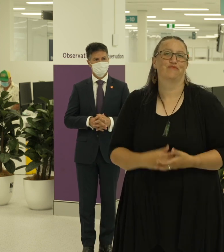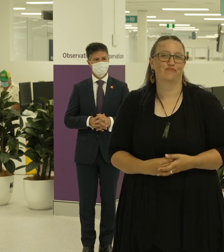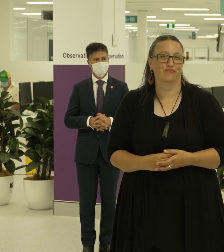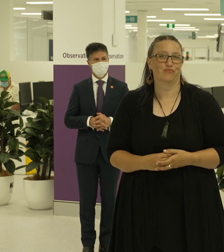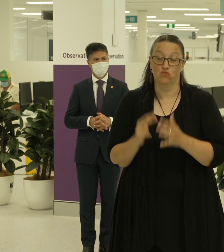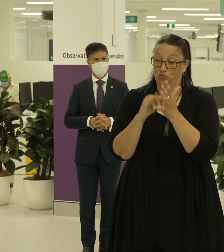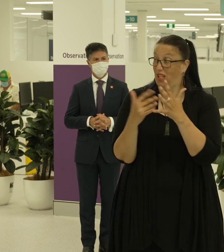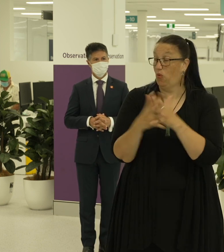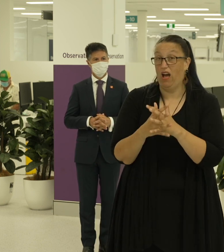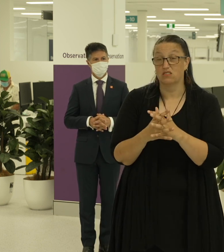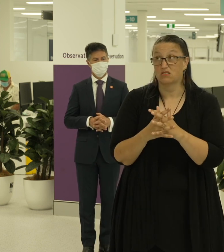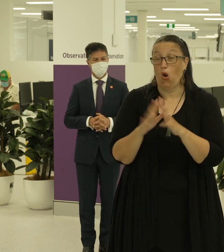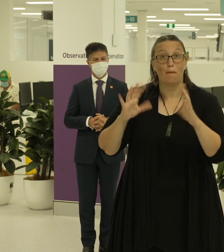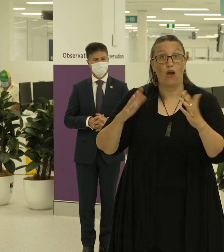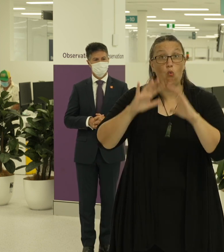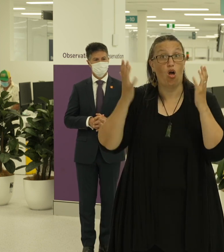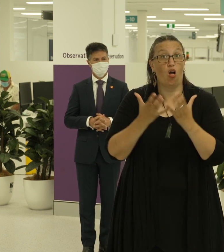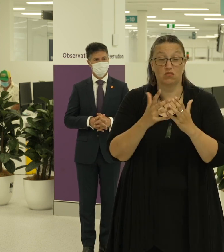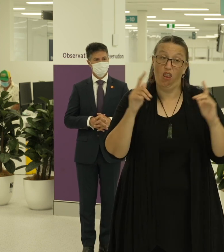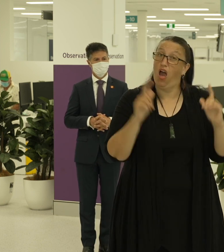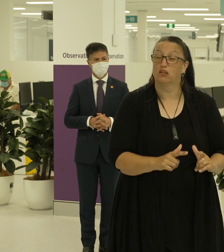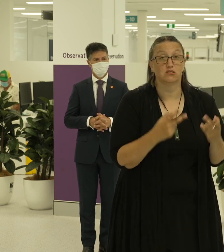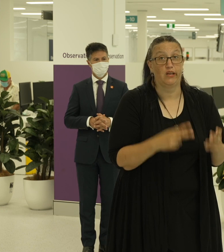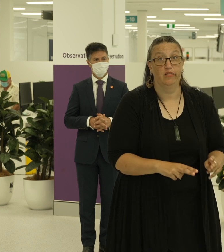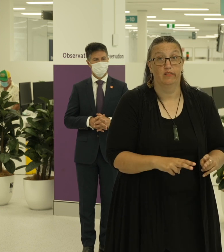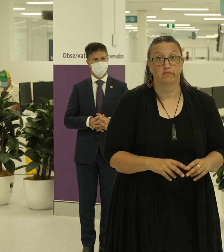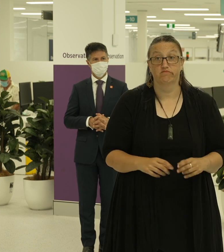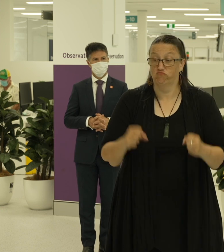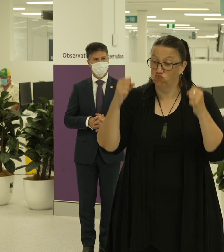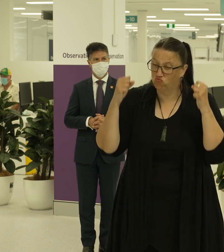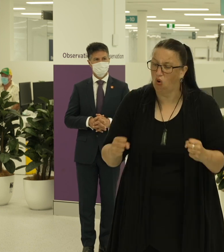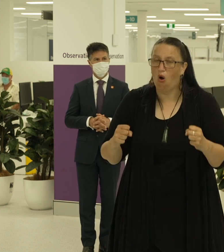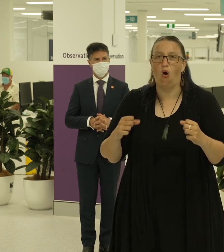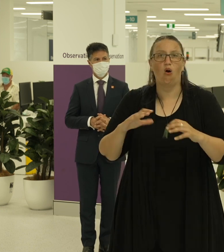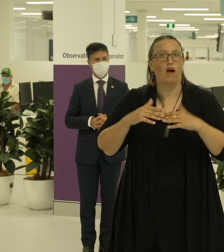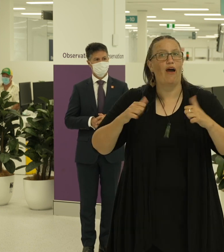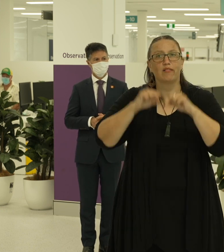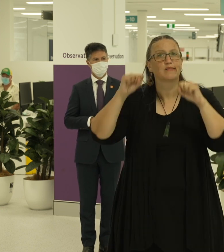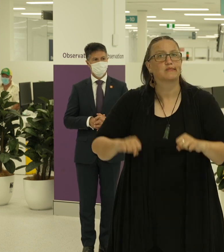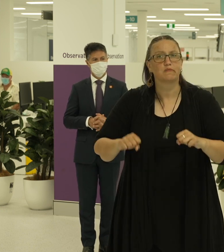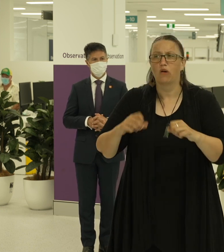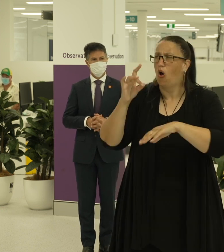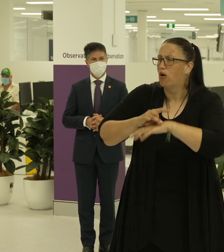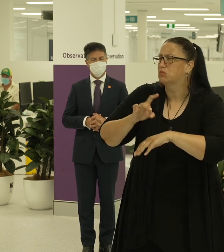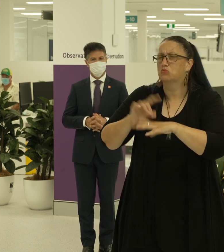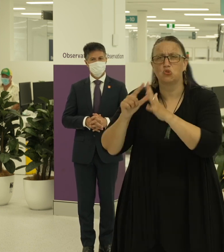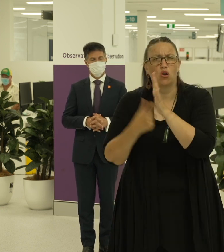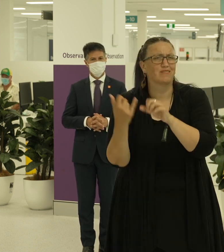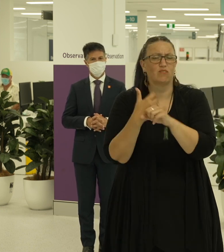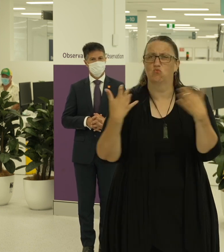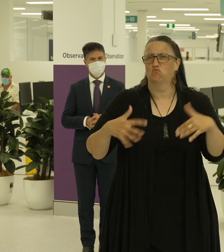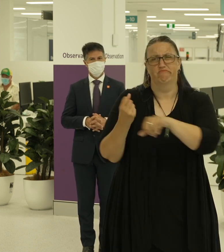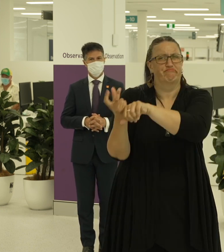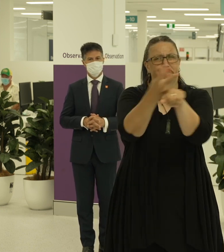have the strongest health system here in New South Wales in the country by a country mile, and one of the best health systems in the